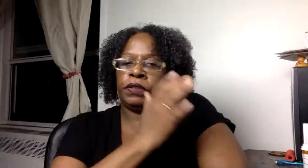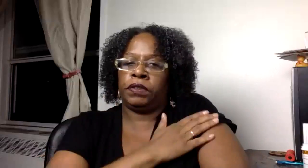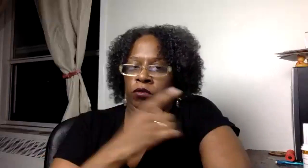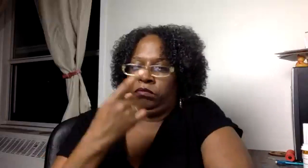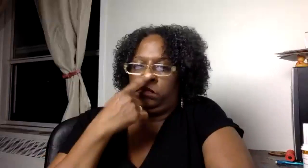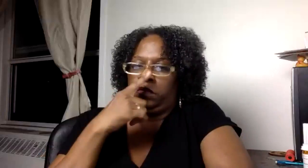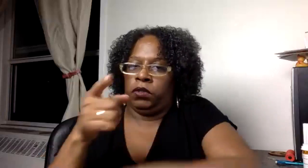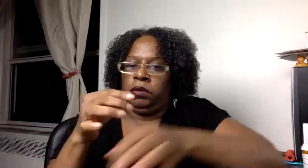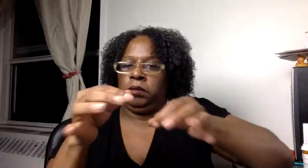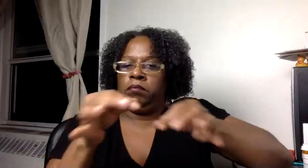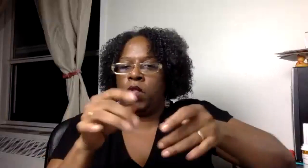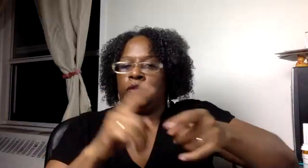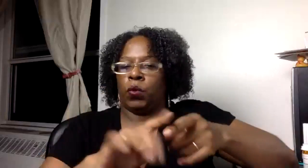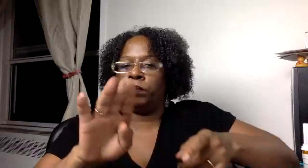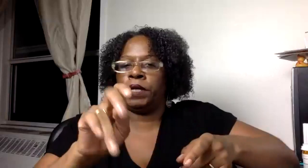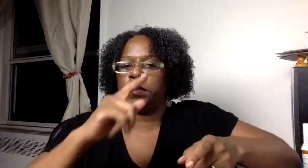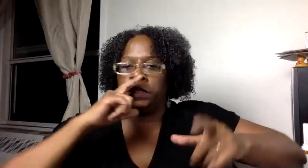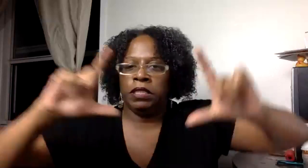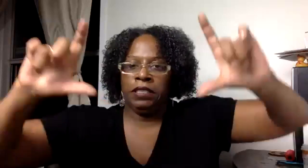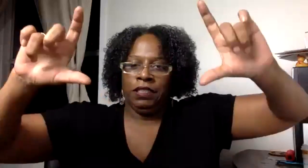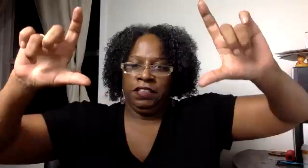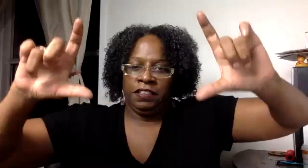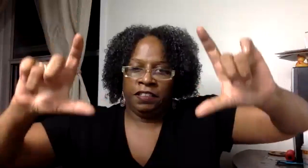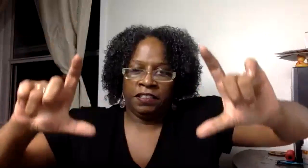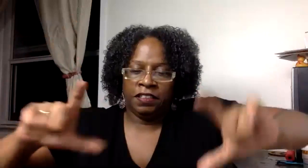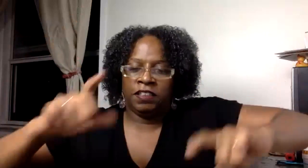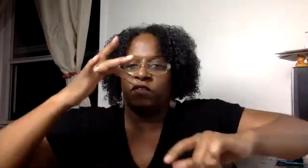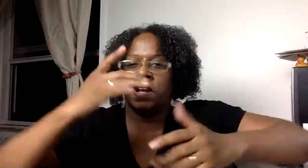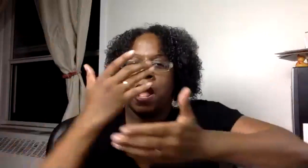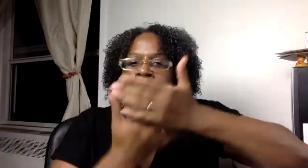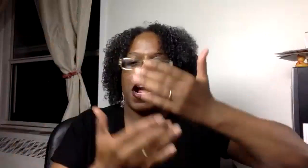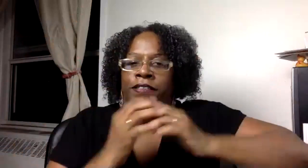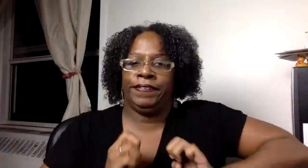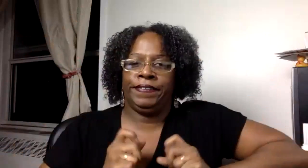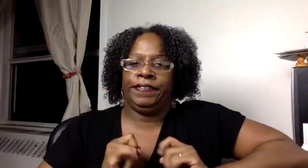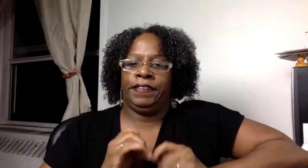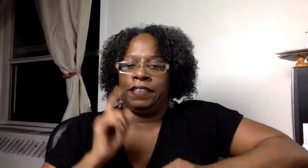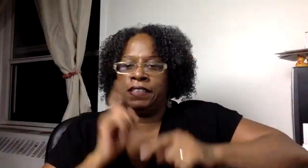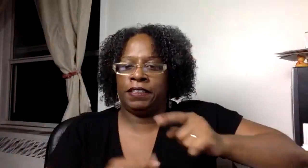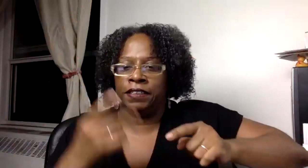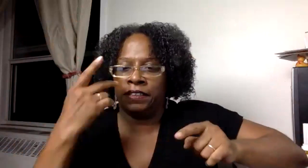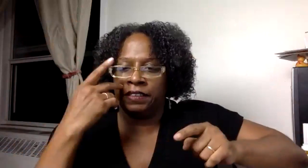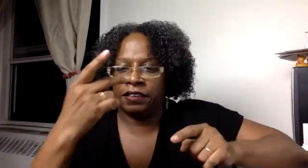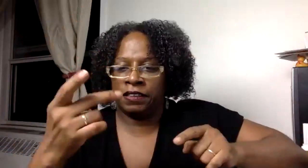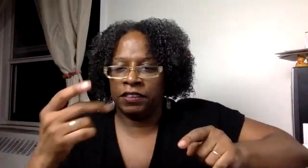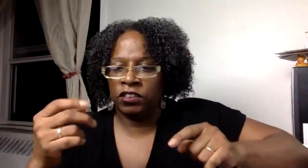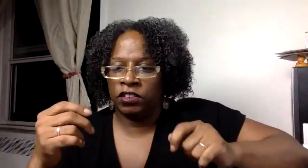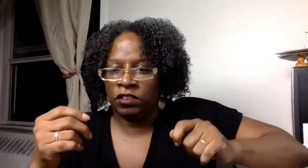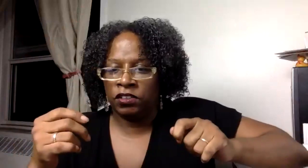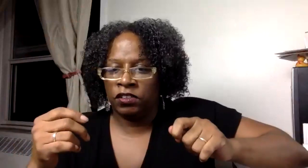Marcel saying, we have a tech problem. You need to lower your screen a little bit more so we can see your